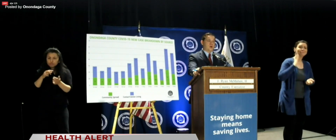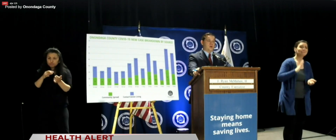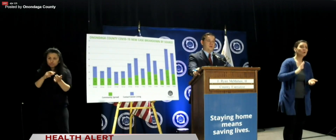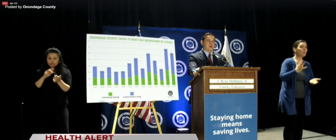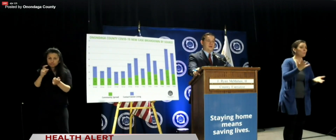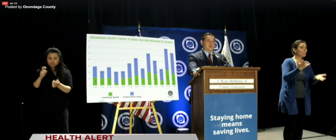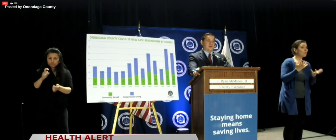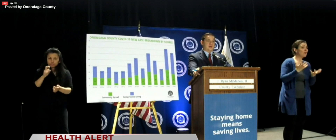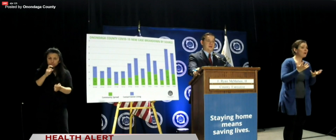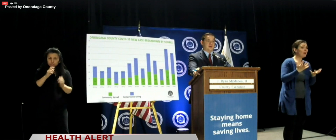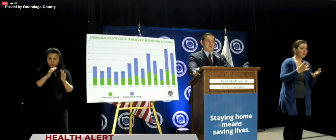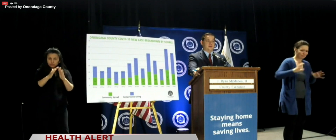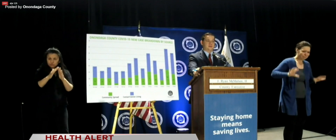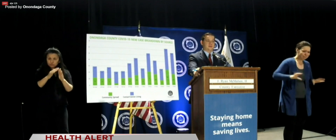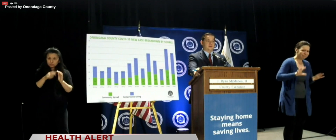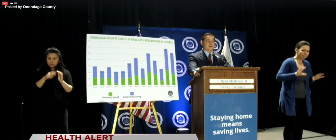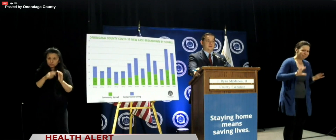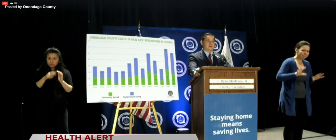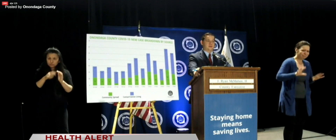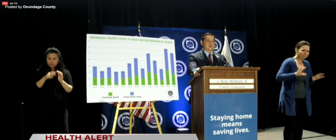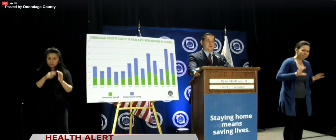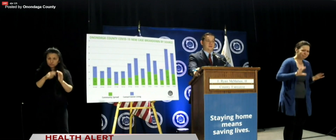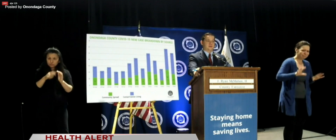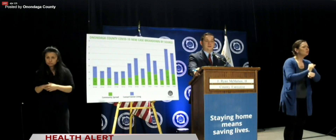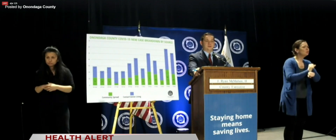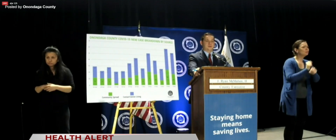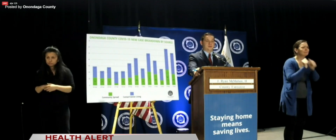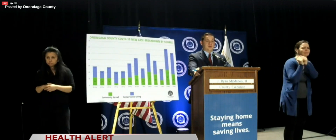overall, I think he's done a good job. And